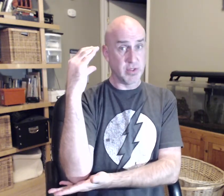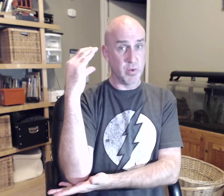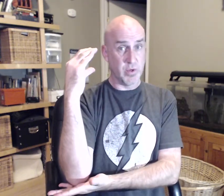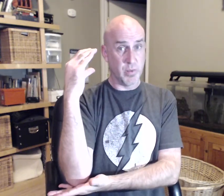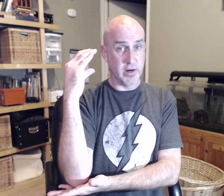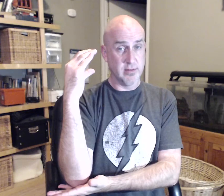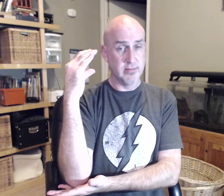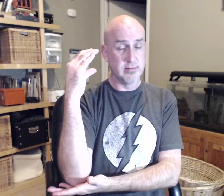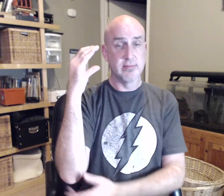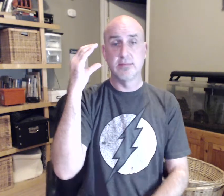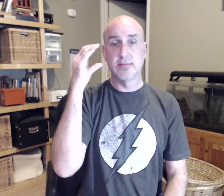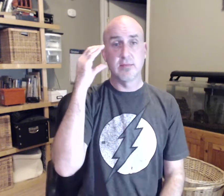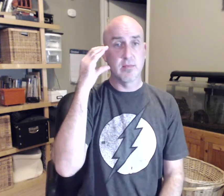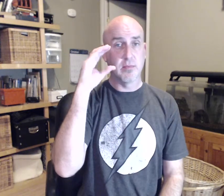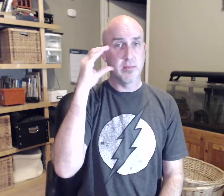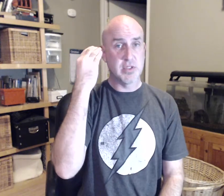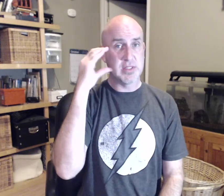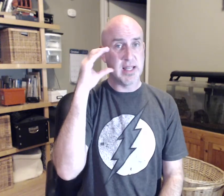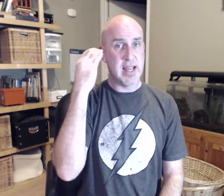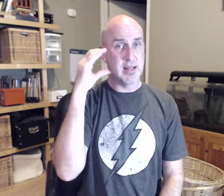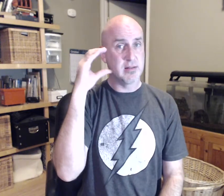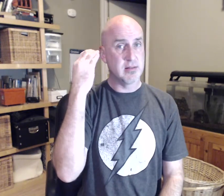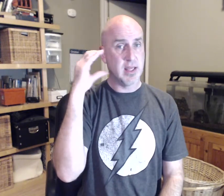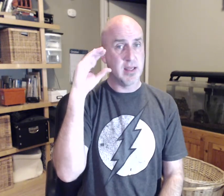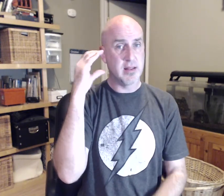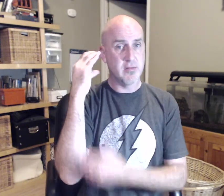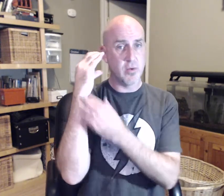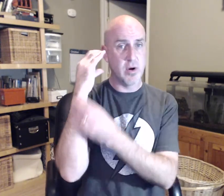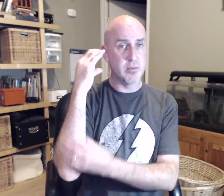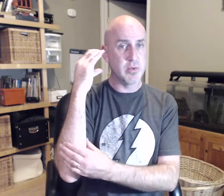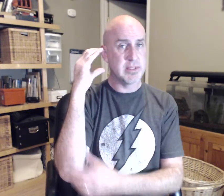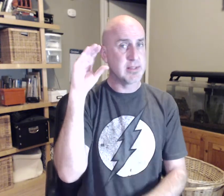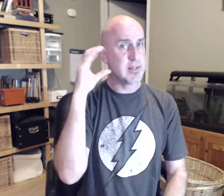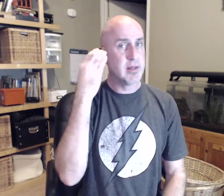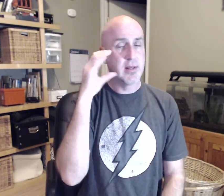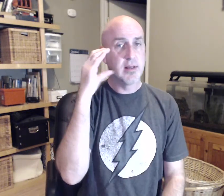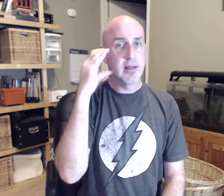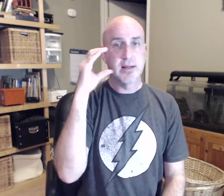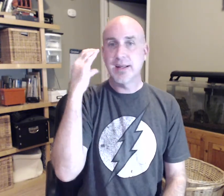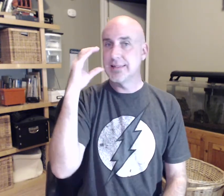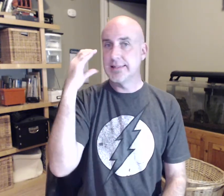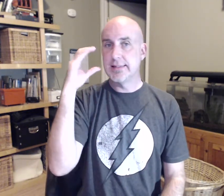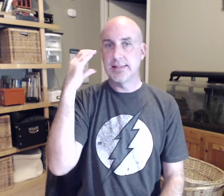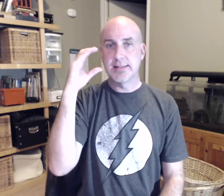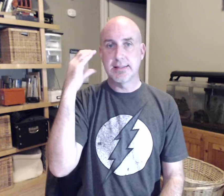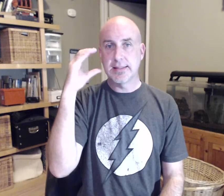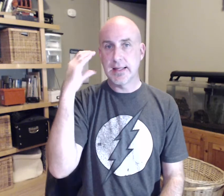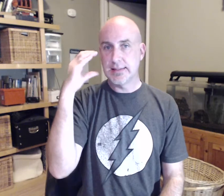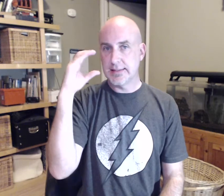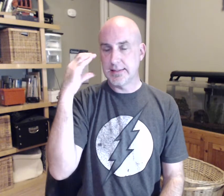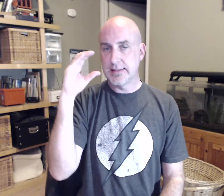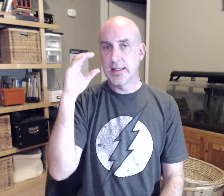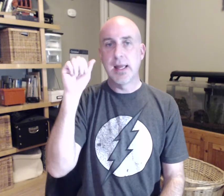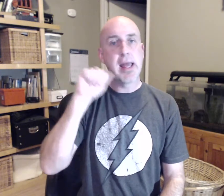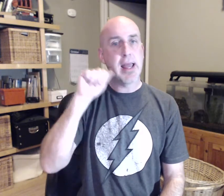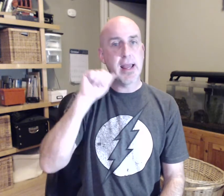go anywhere, but just the hand, okay? And the forearm twists. Cousin, cousin.